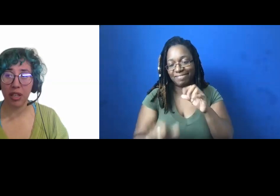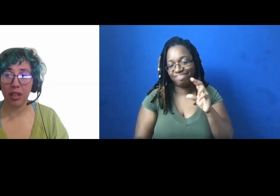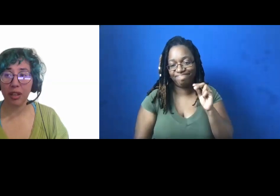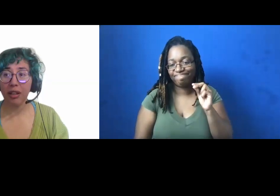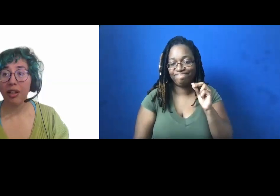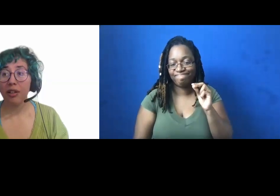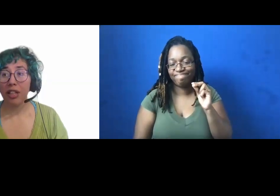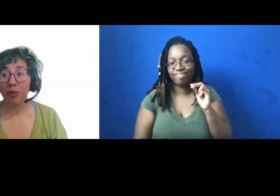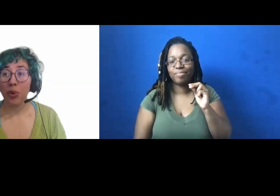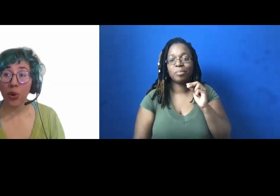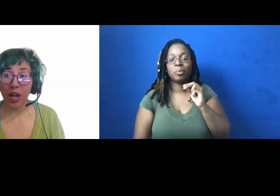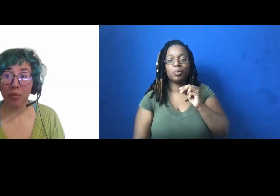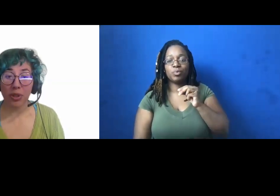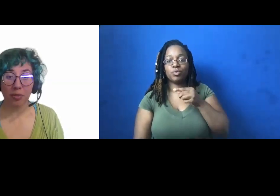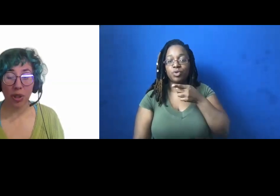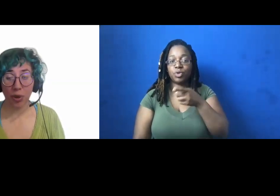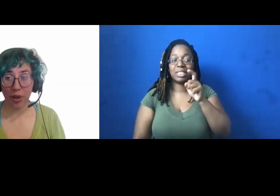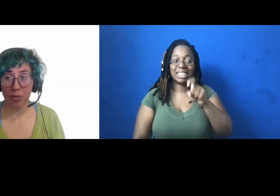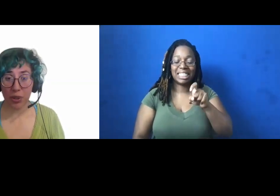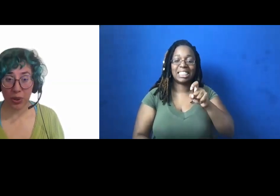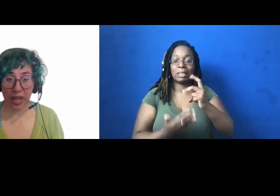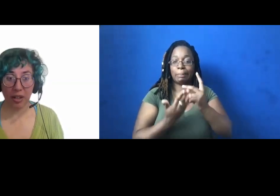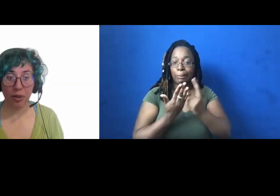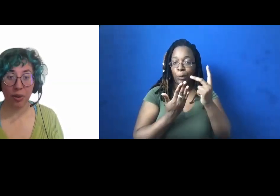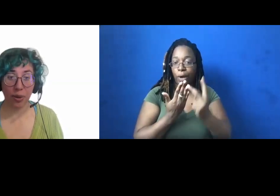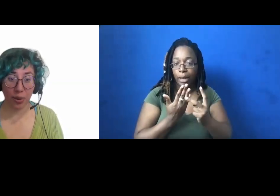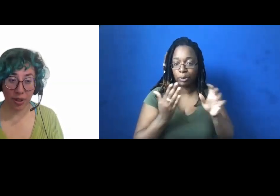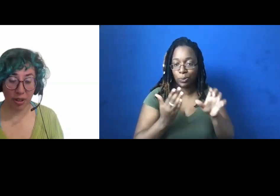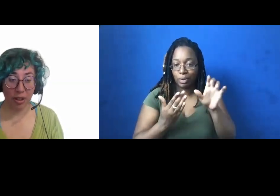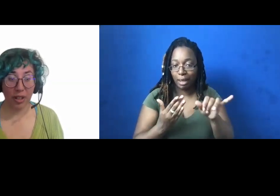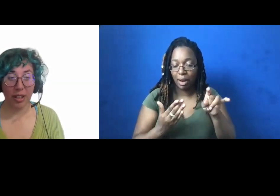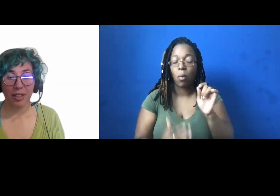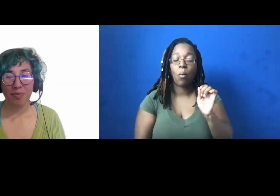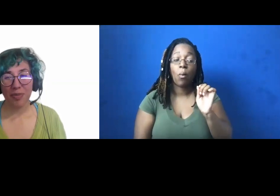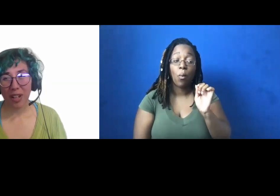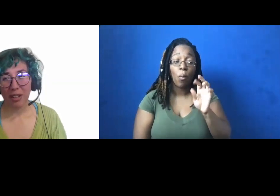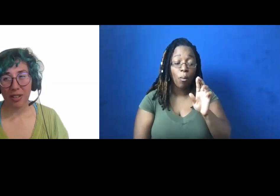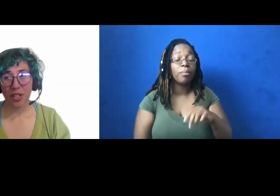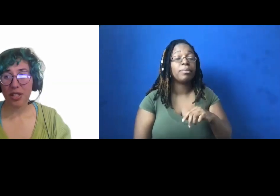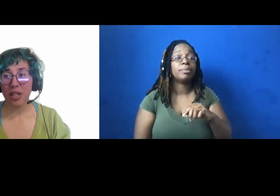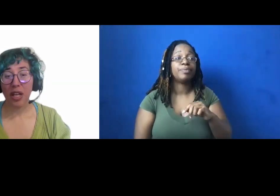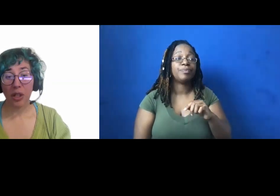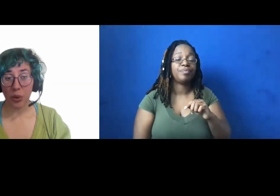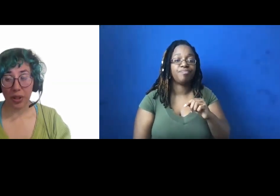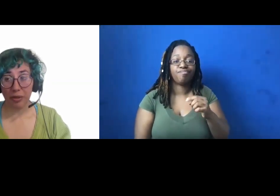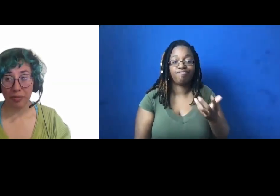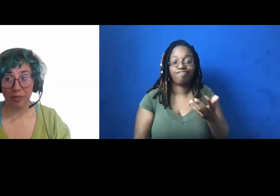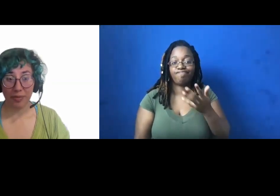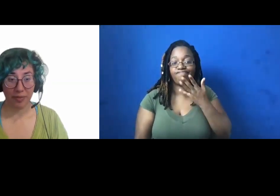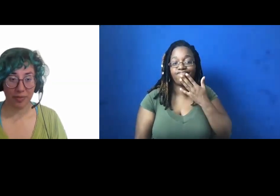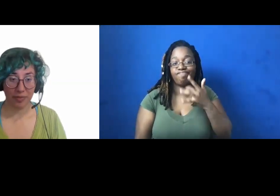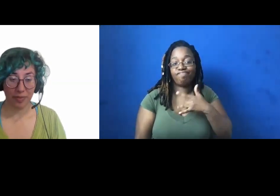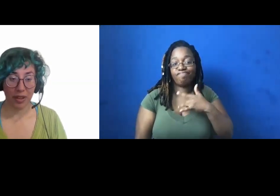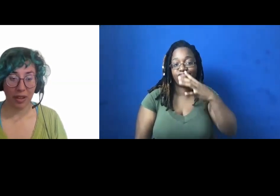to be either pre-programmed to do that, or the colors are just ignored.